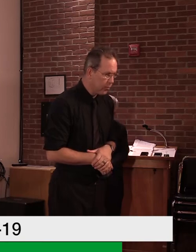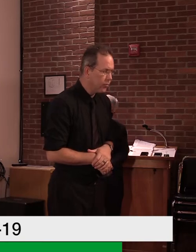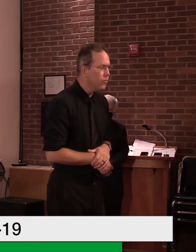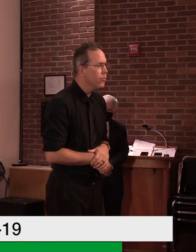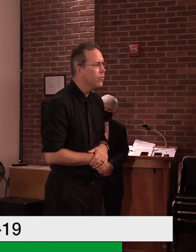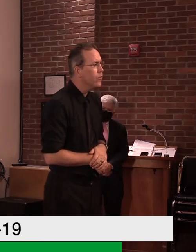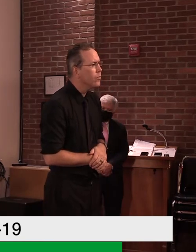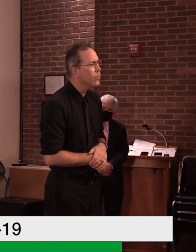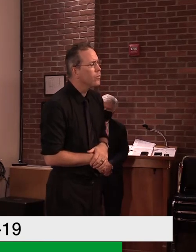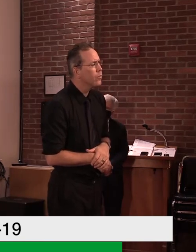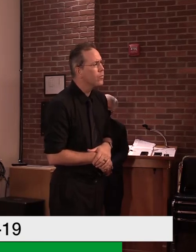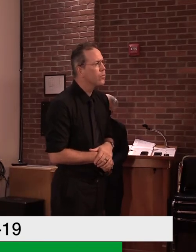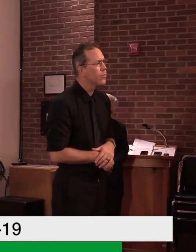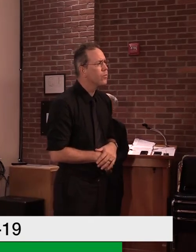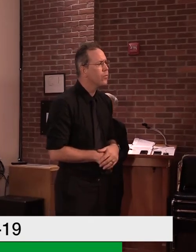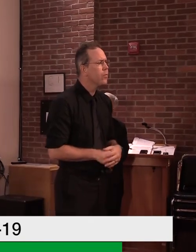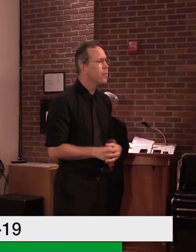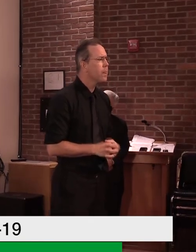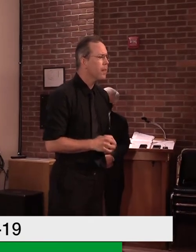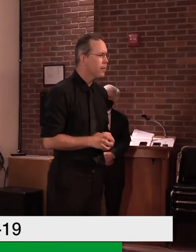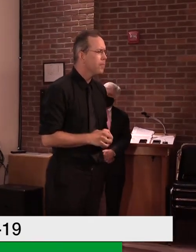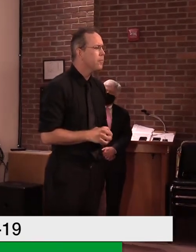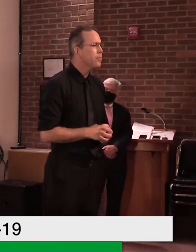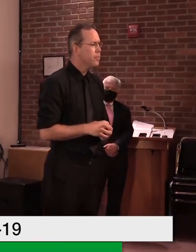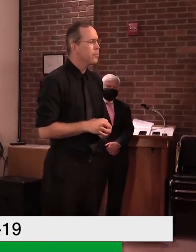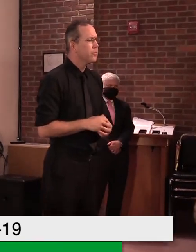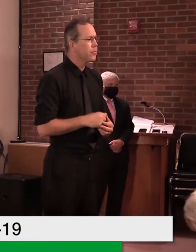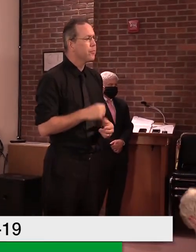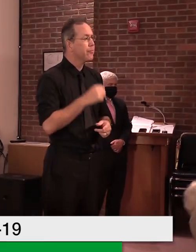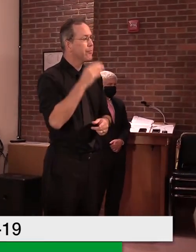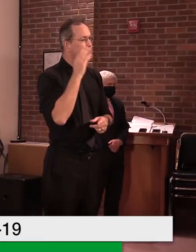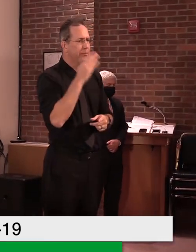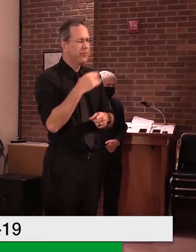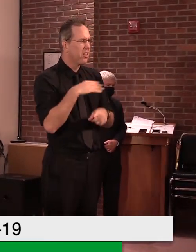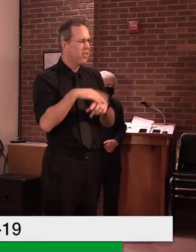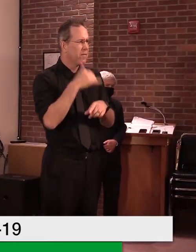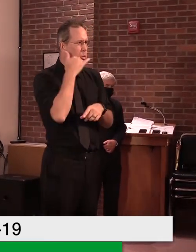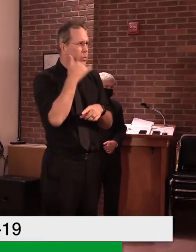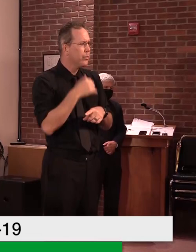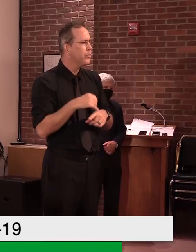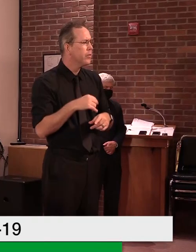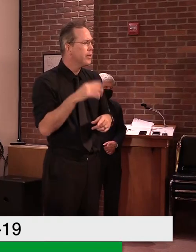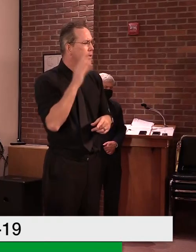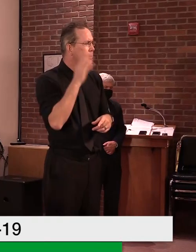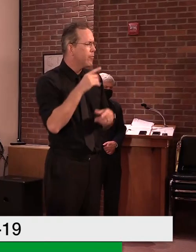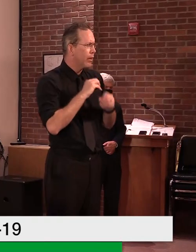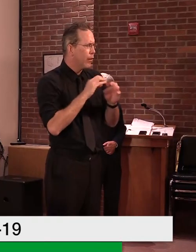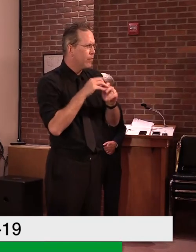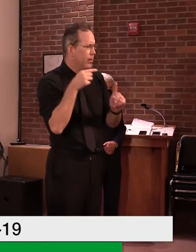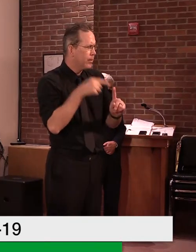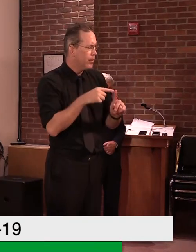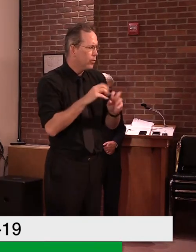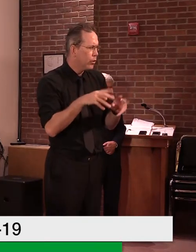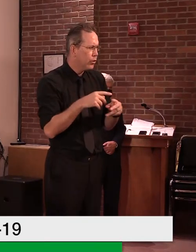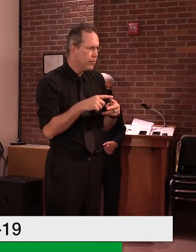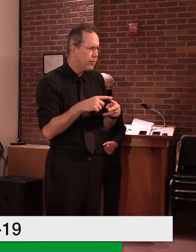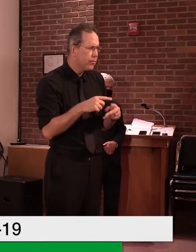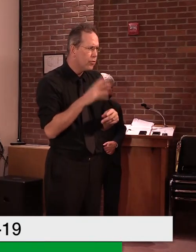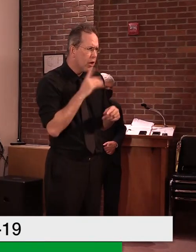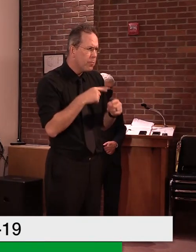Good afternoon, Wilson. If I understood the question, it was two-part general overview of our